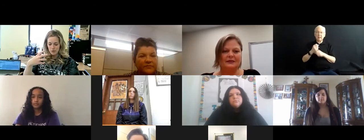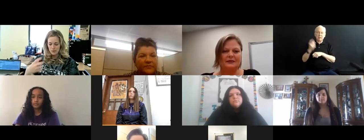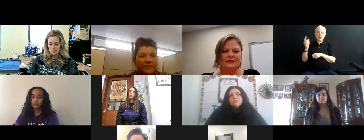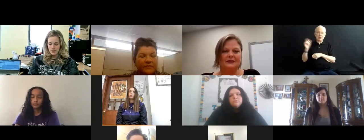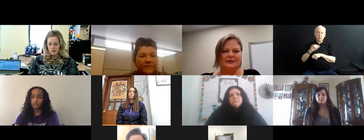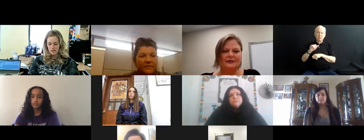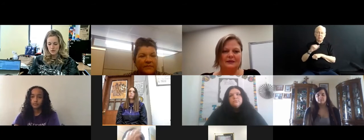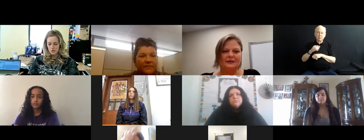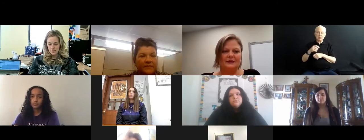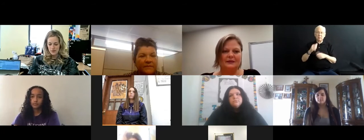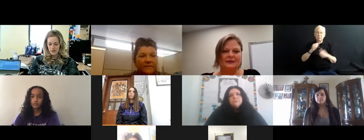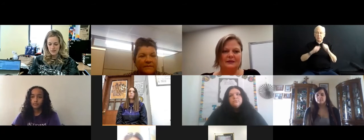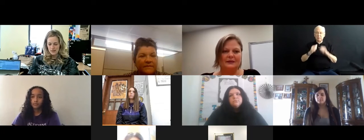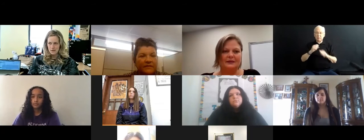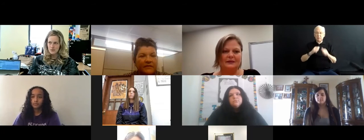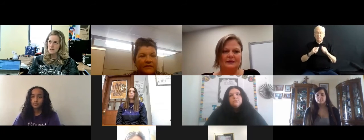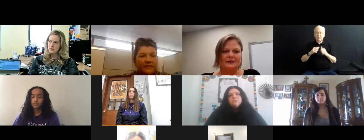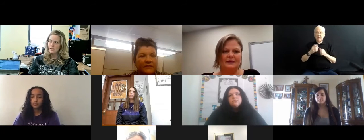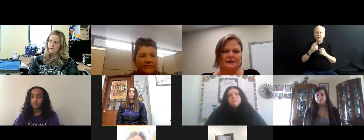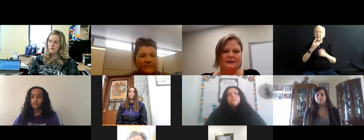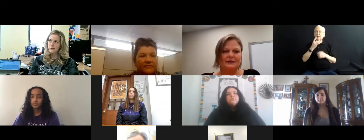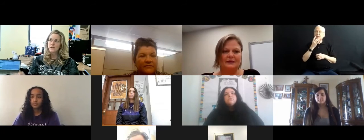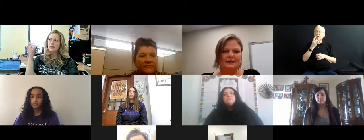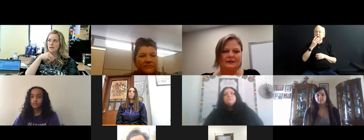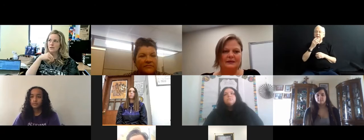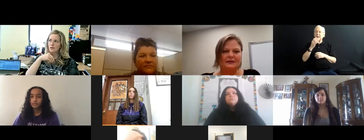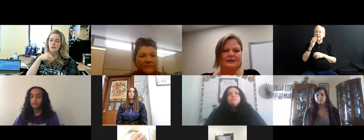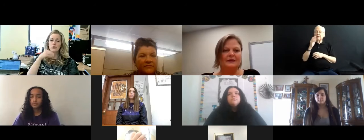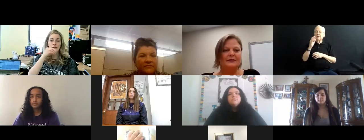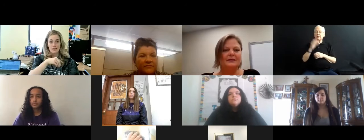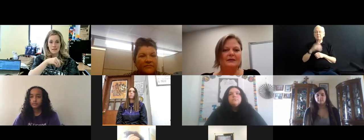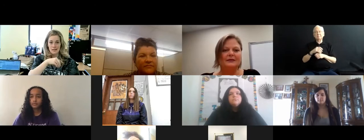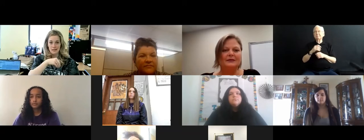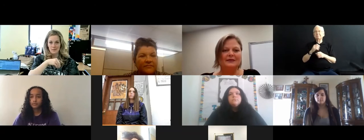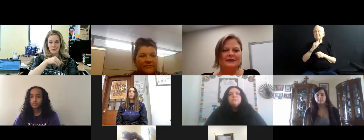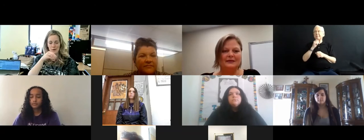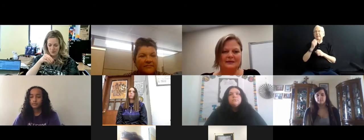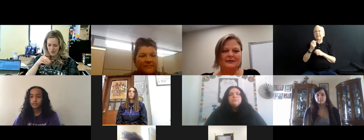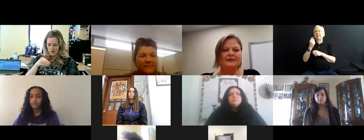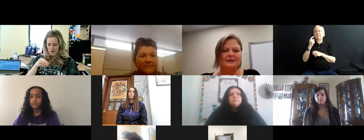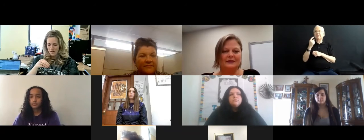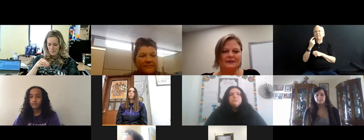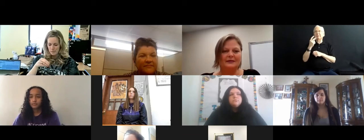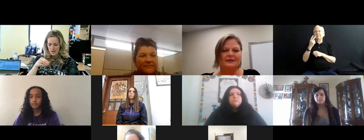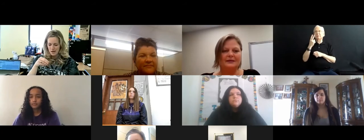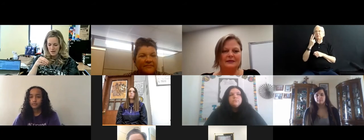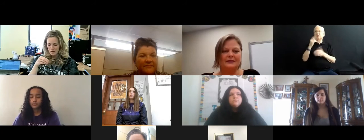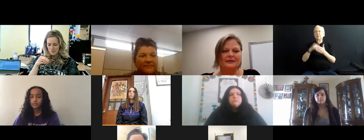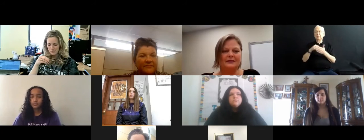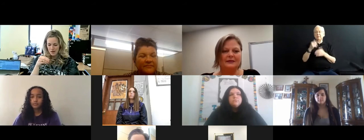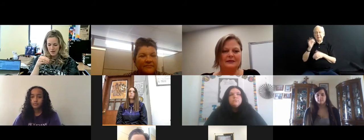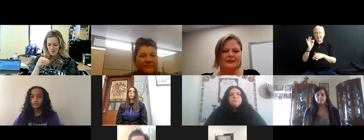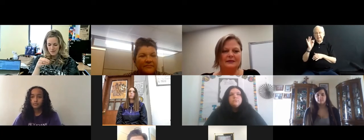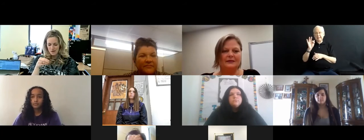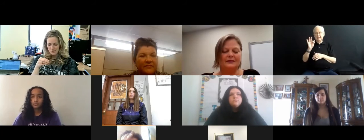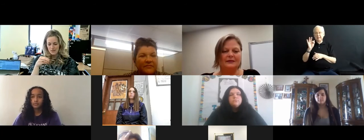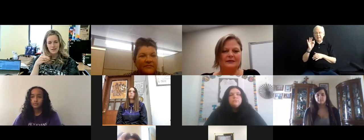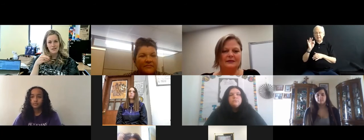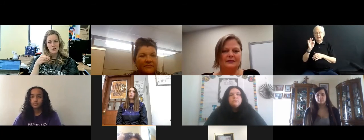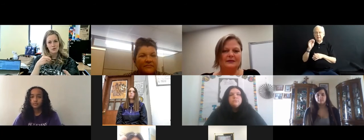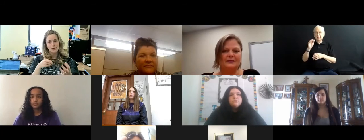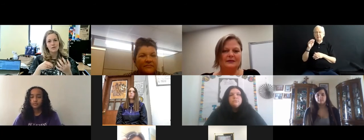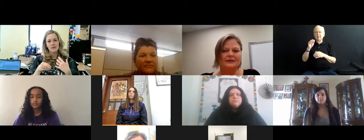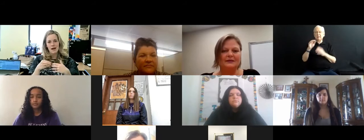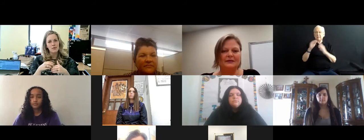able to perform at the Lighting of the Tree event downtown. Well, not last year, 2019, before COVID, downtown. And we